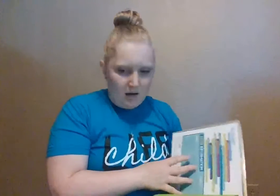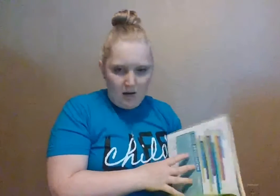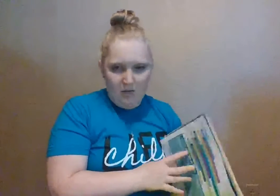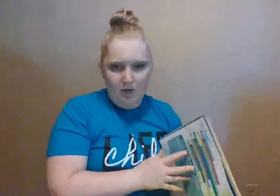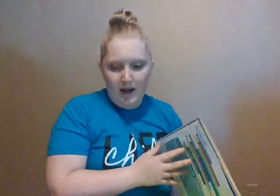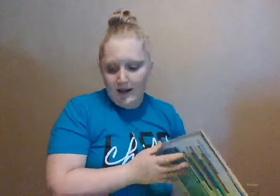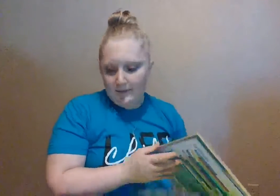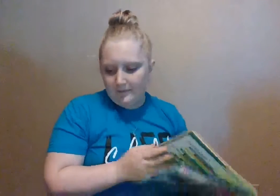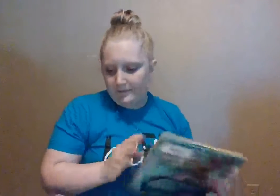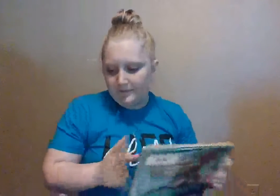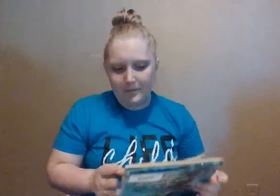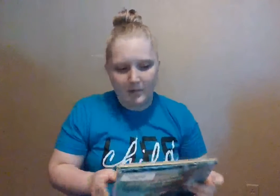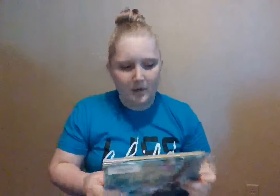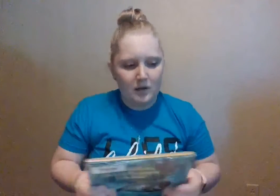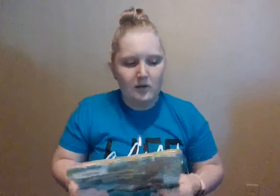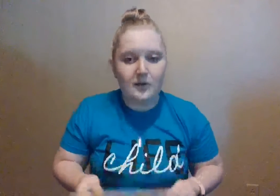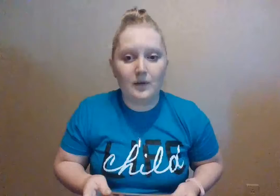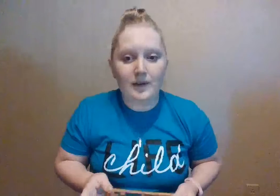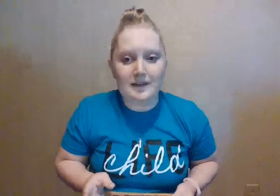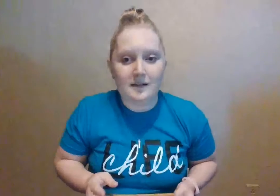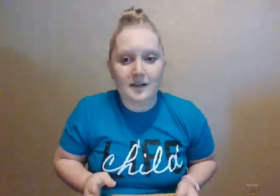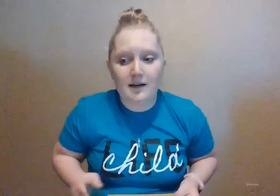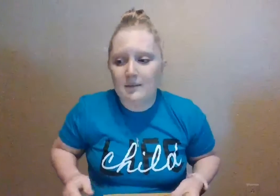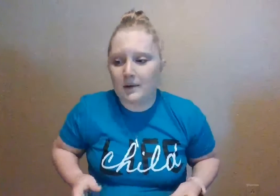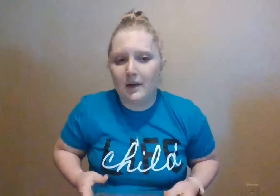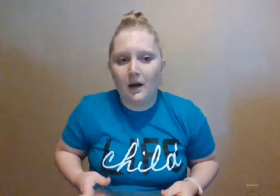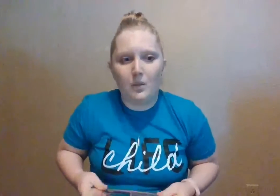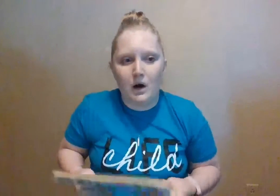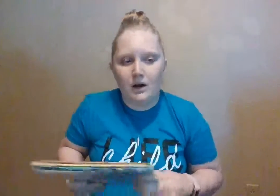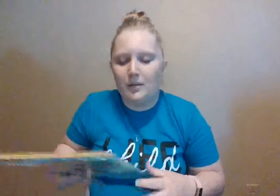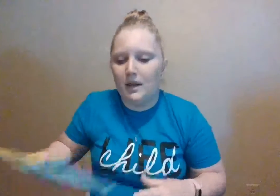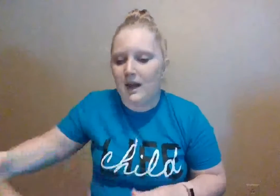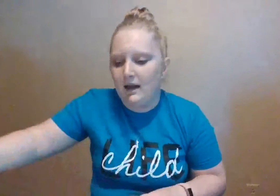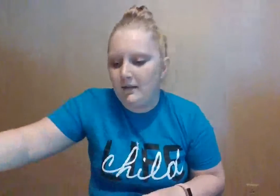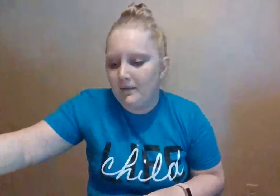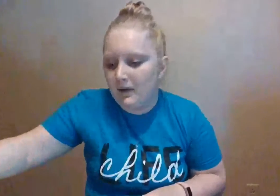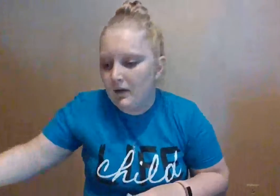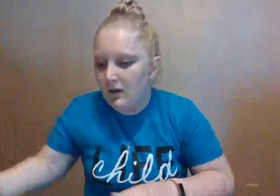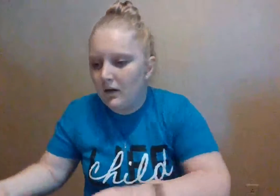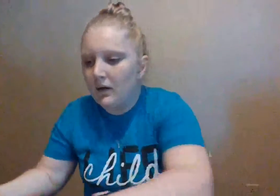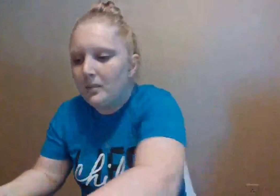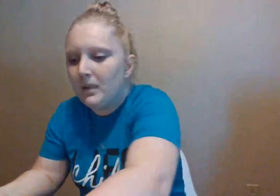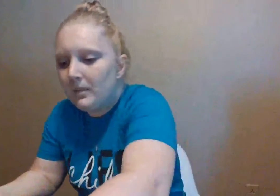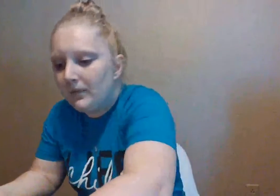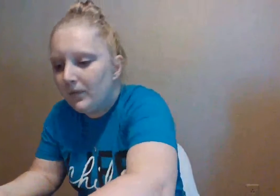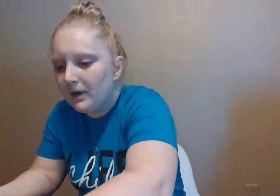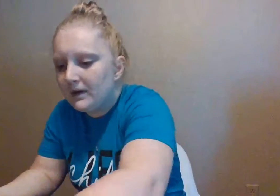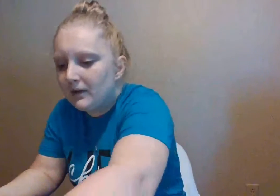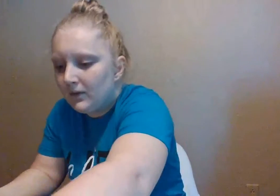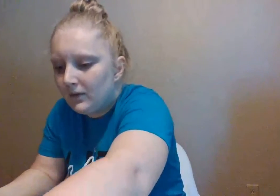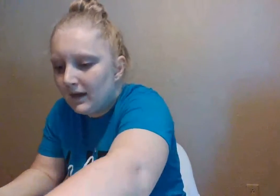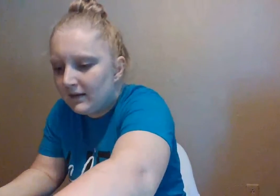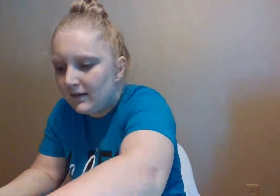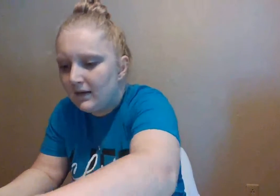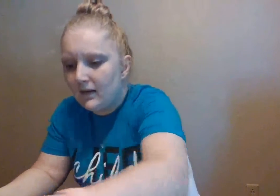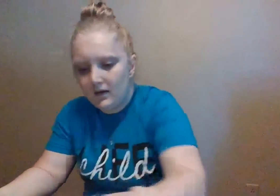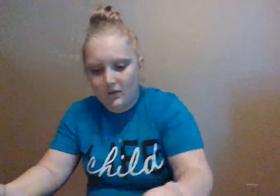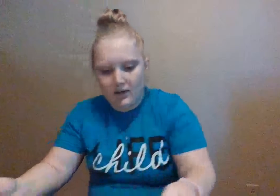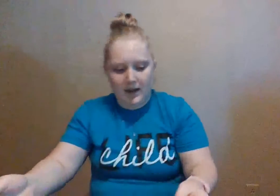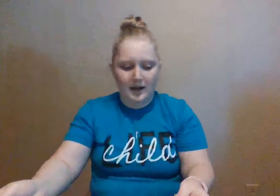All right. So let's get started with our water play. But before we do, let's go ahead